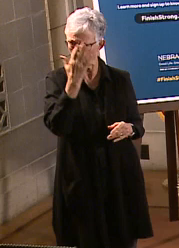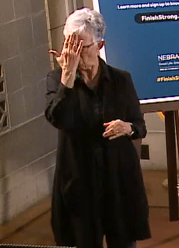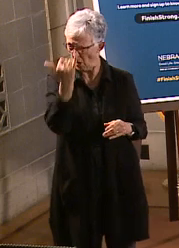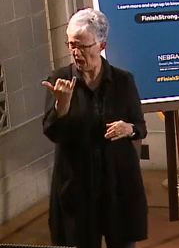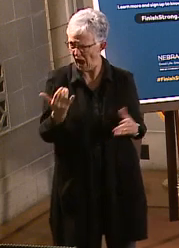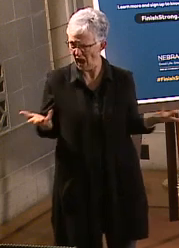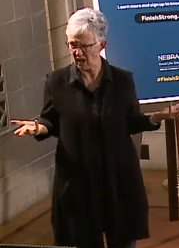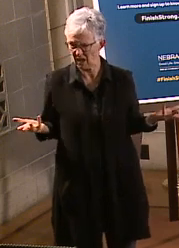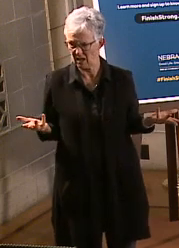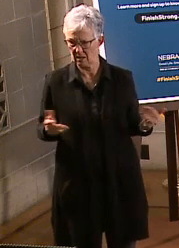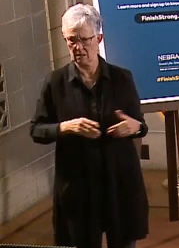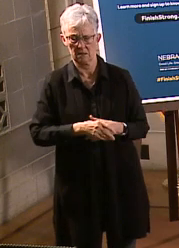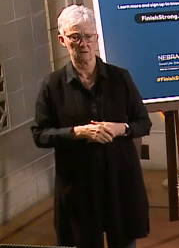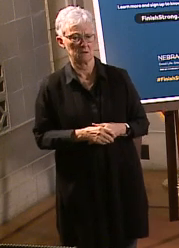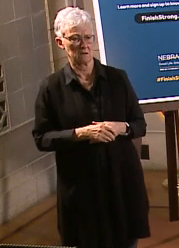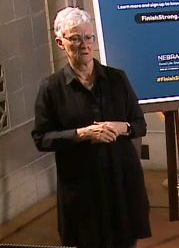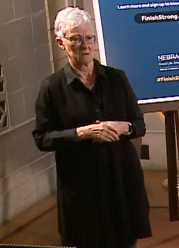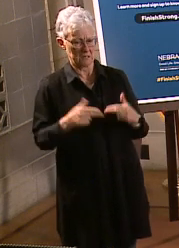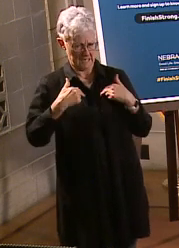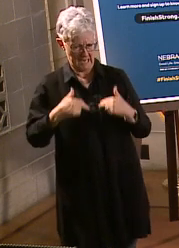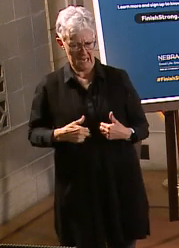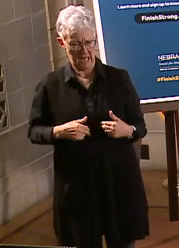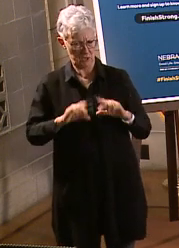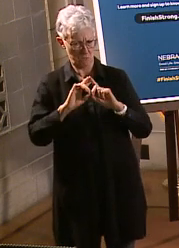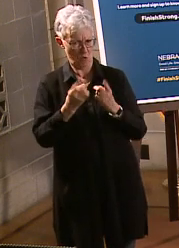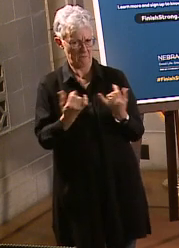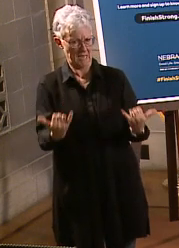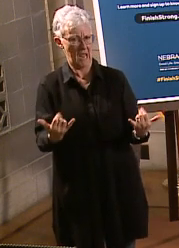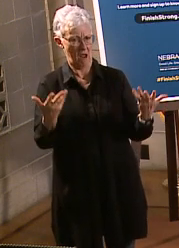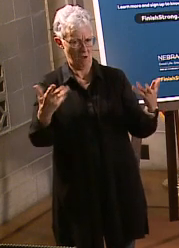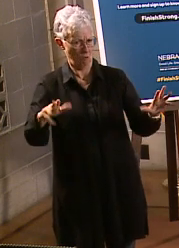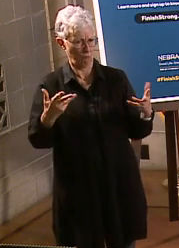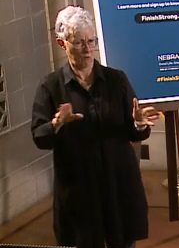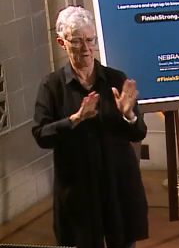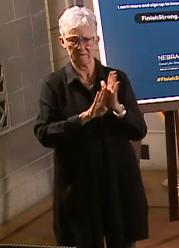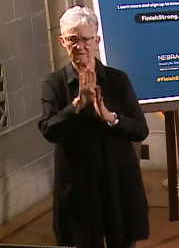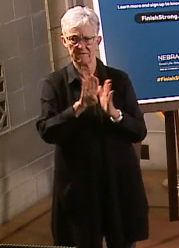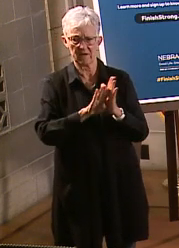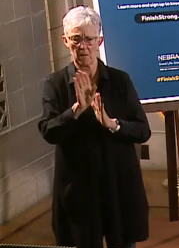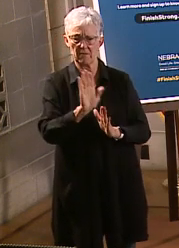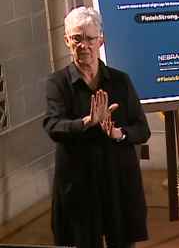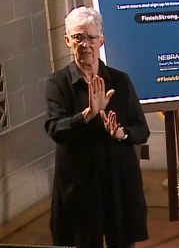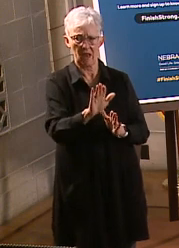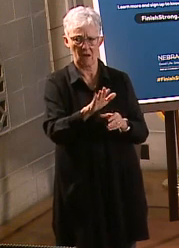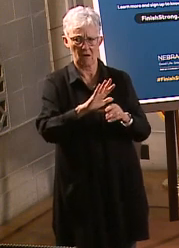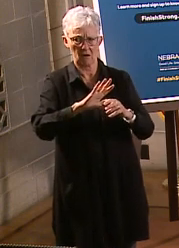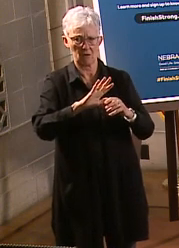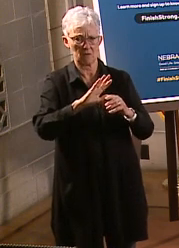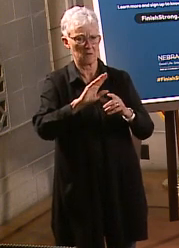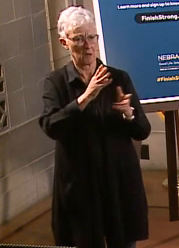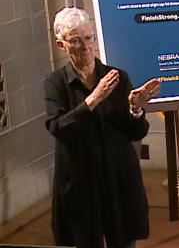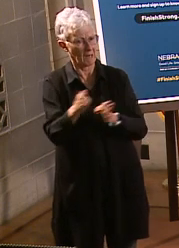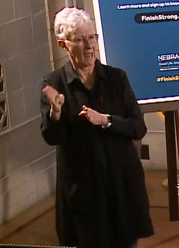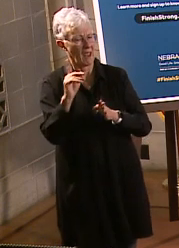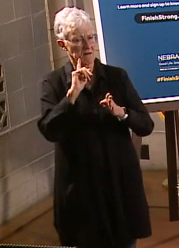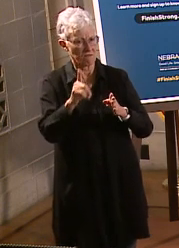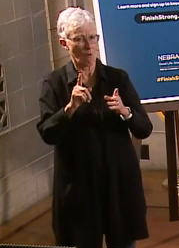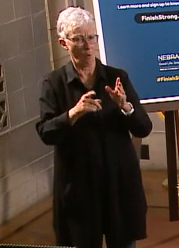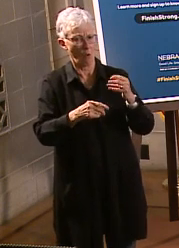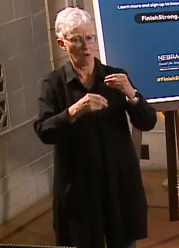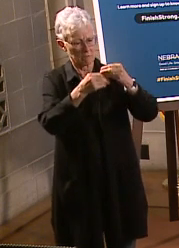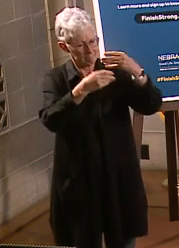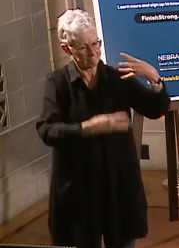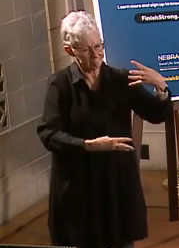actually not late. When the health departments already have developed workable solutions, has the state's system been fully